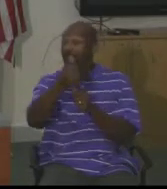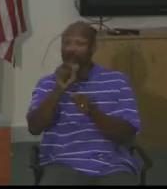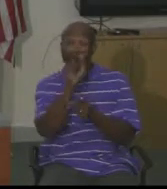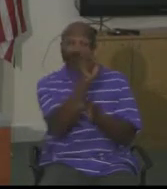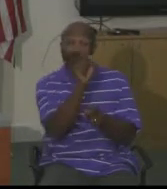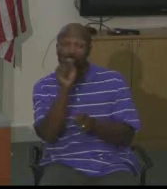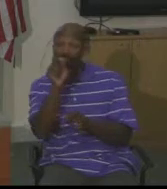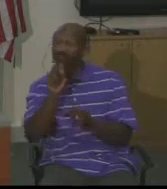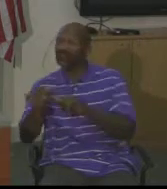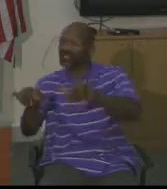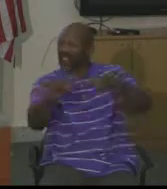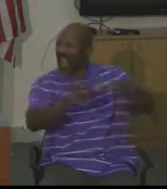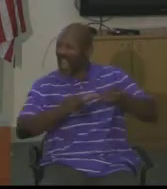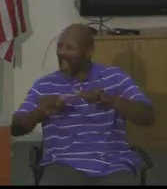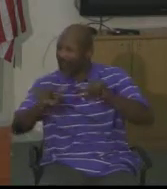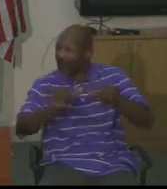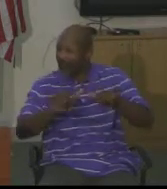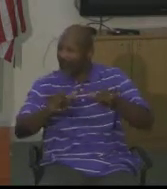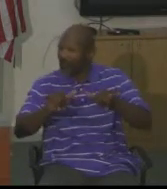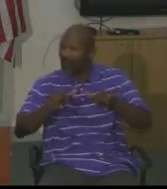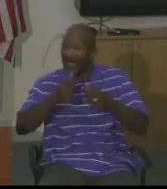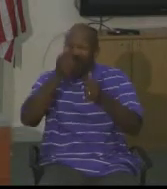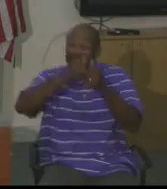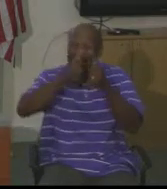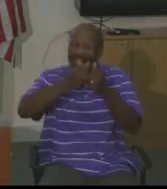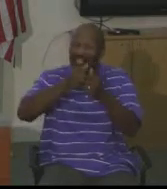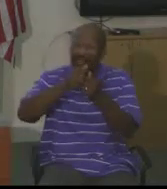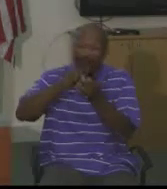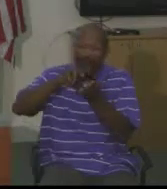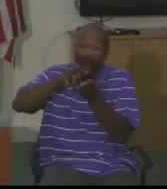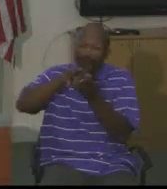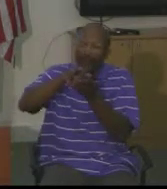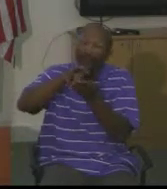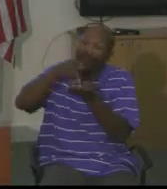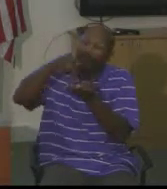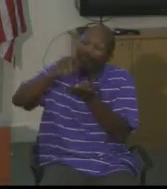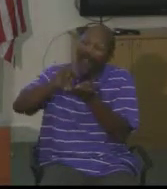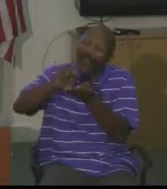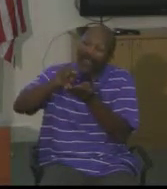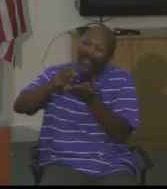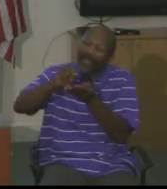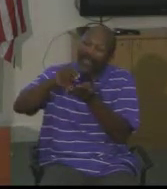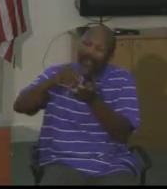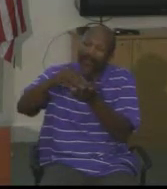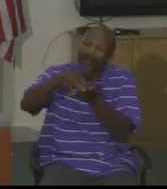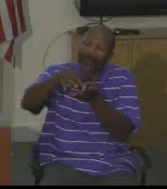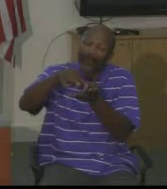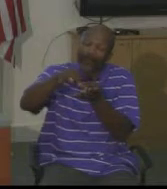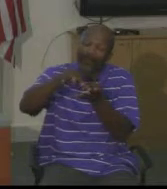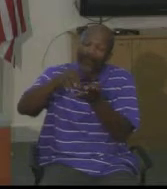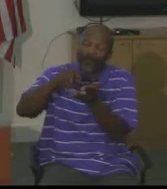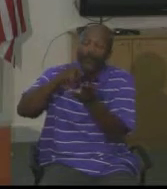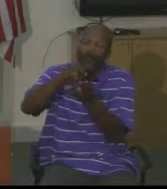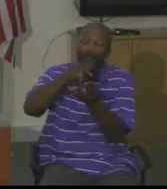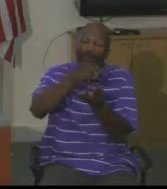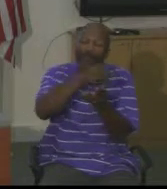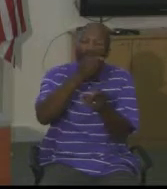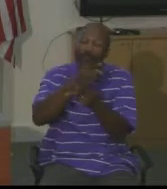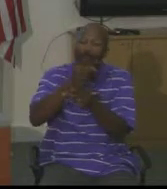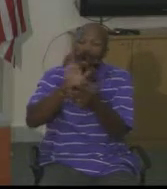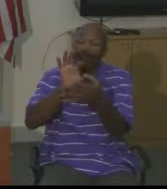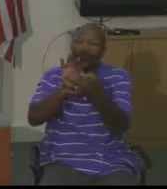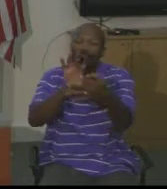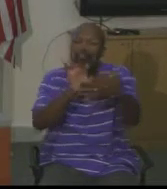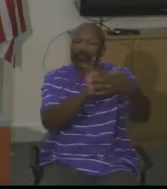same. So on every other pin, it was exactly the defined signal, and all they were doing is notching out the different